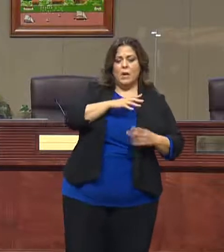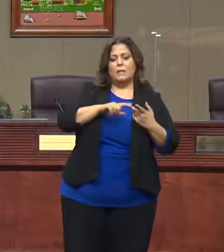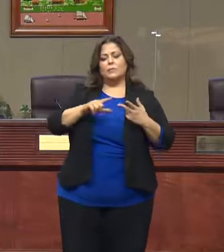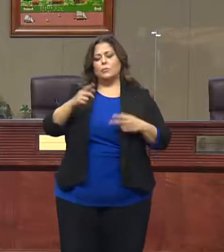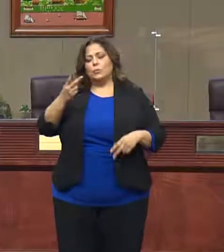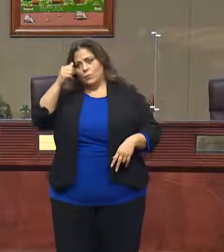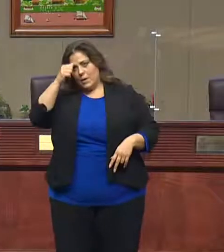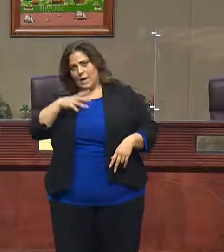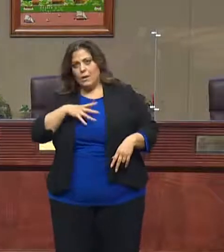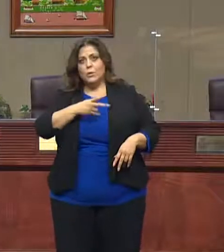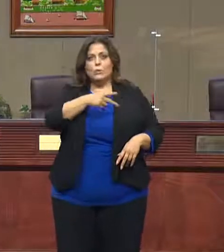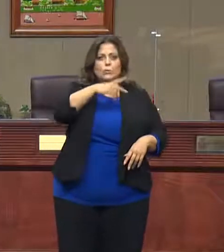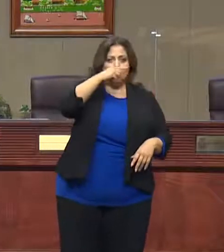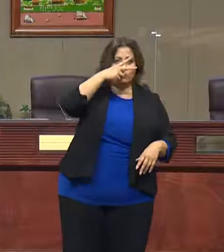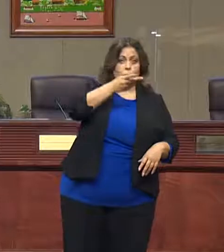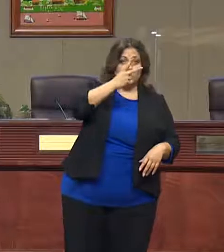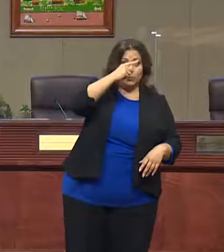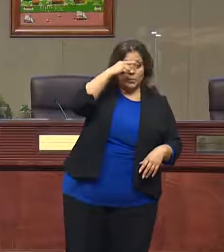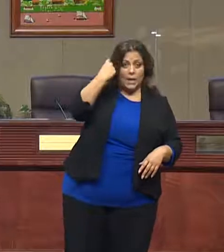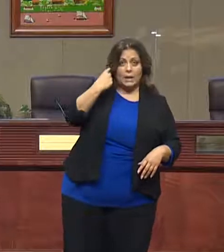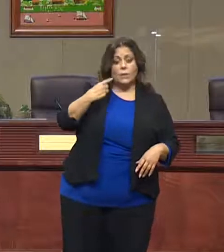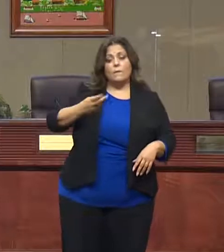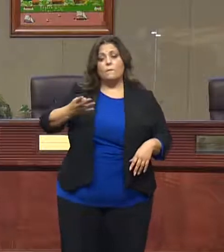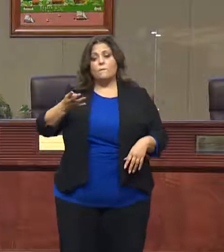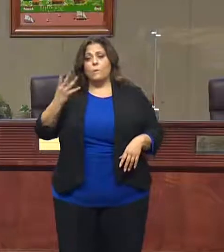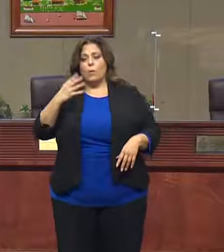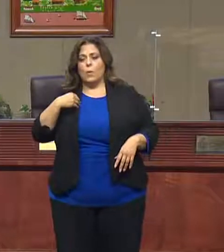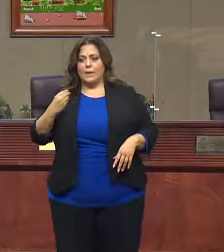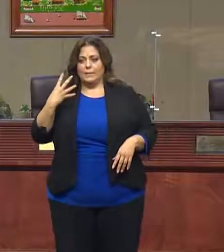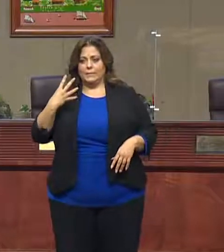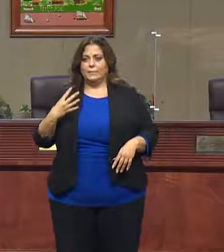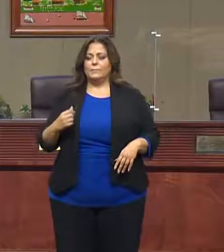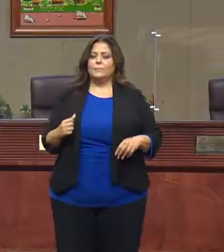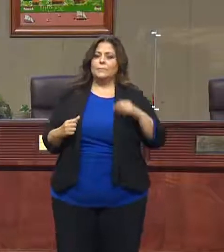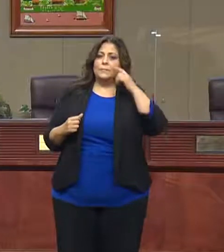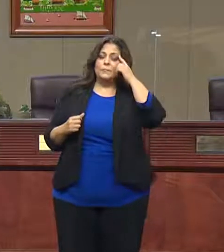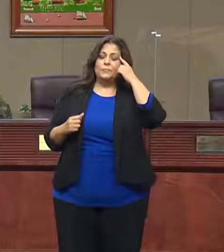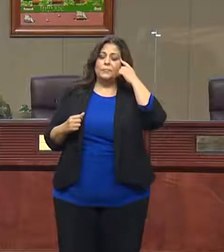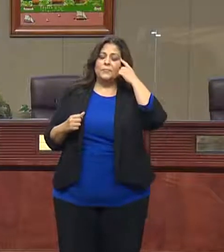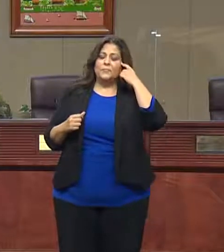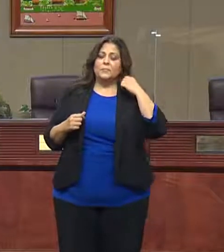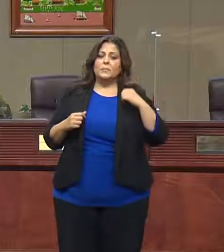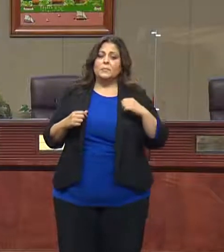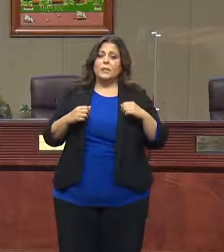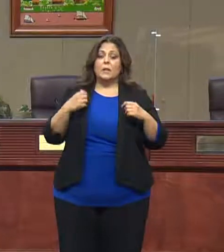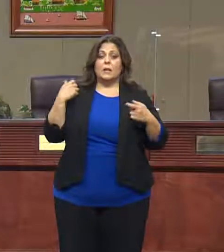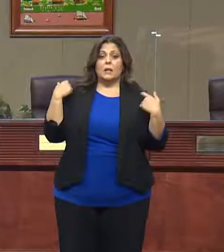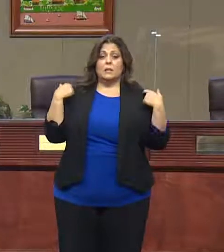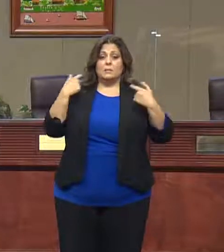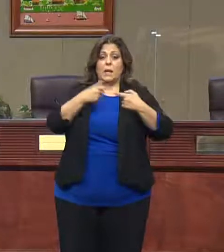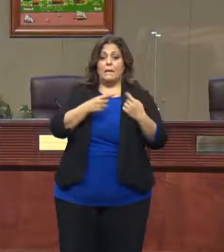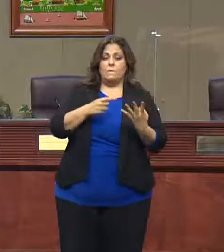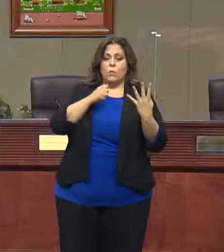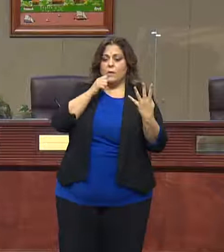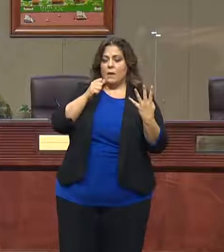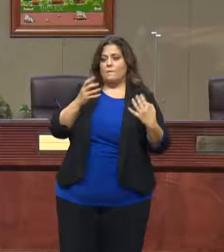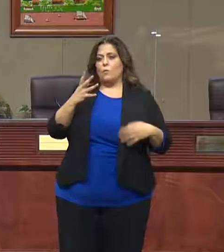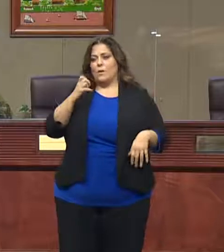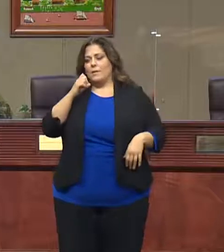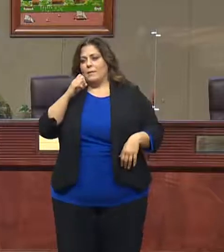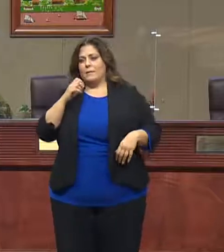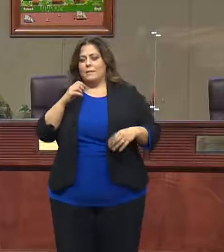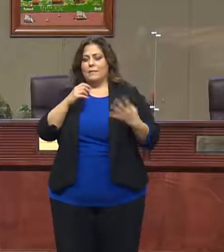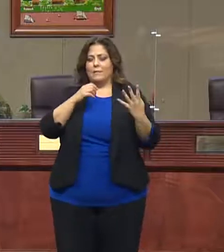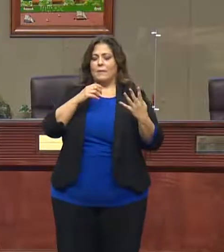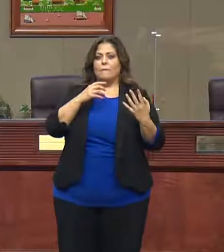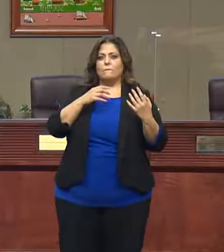2 black, and 4 white. The ethnicity 4 Hispanic, 4 non-Hispanic, and all